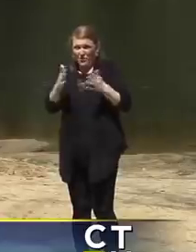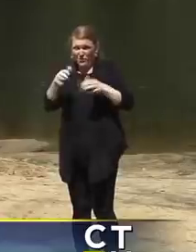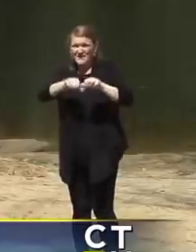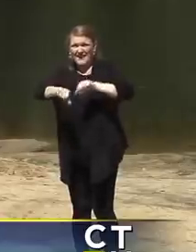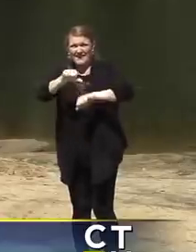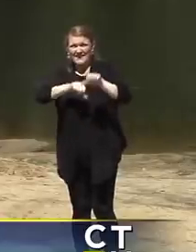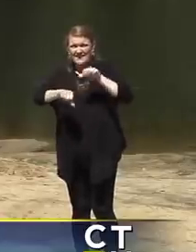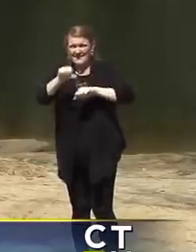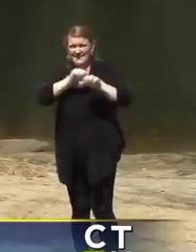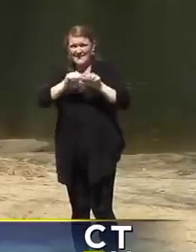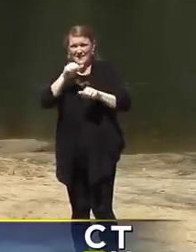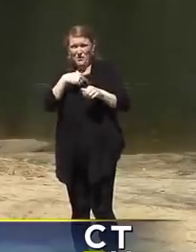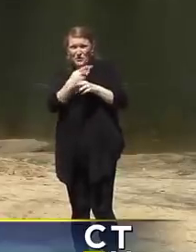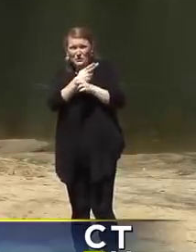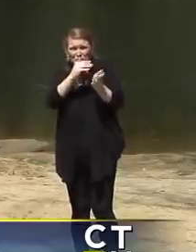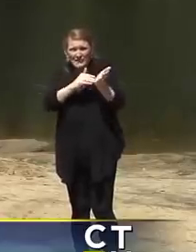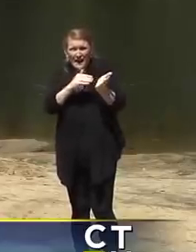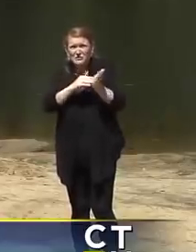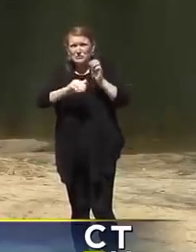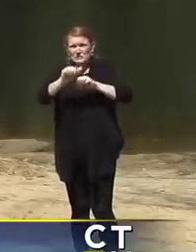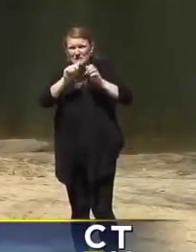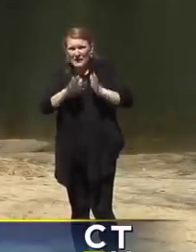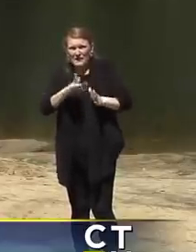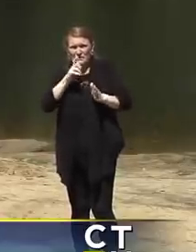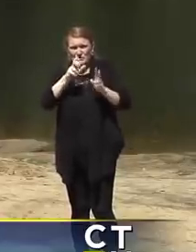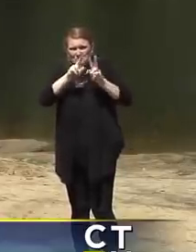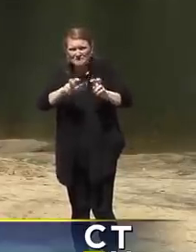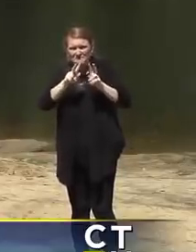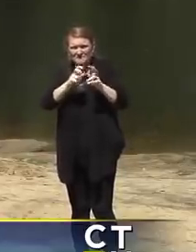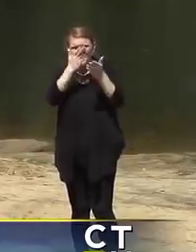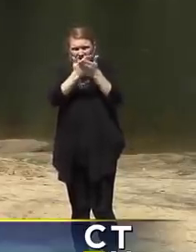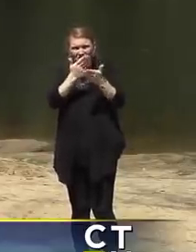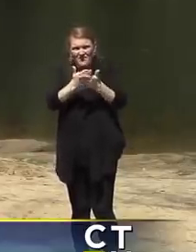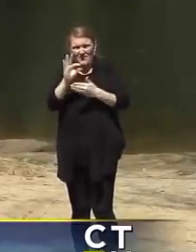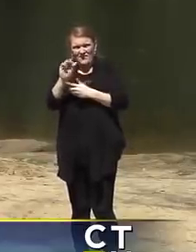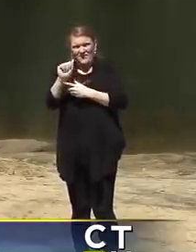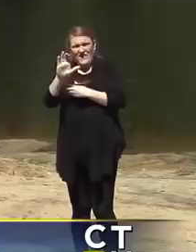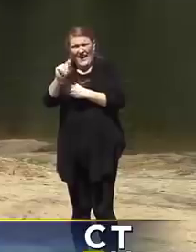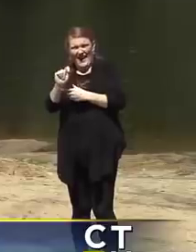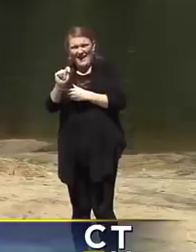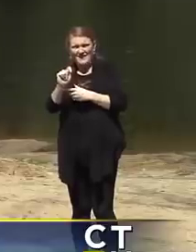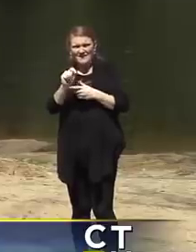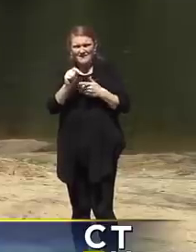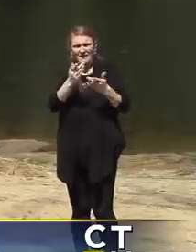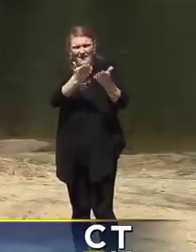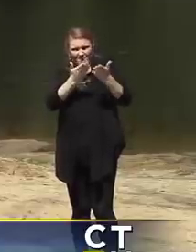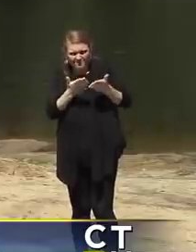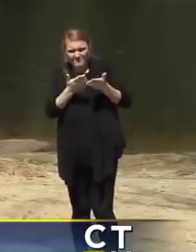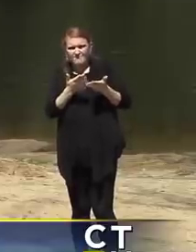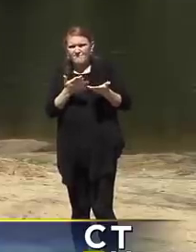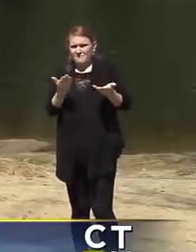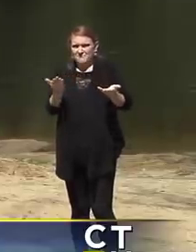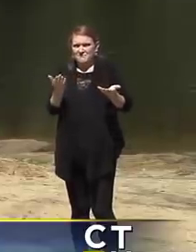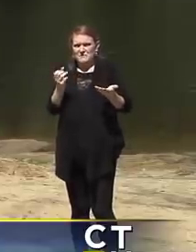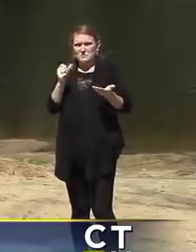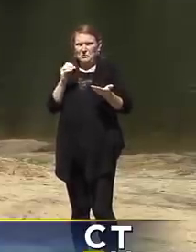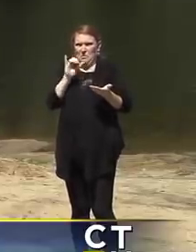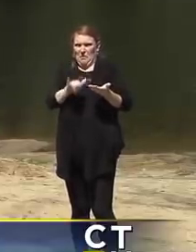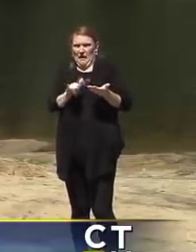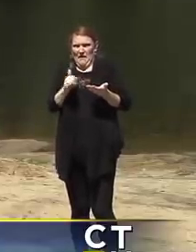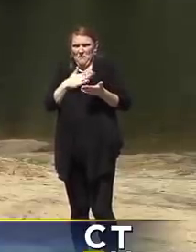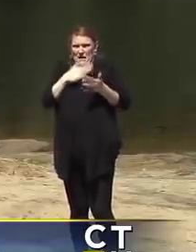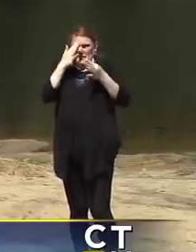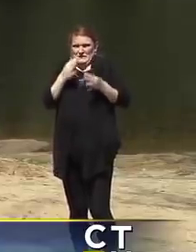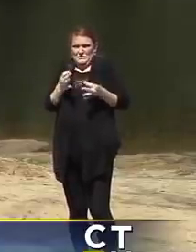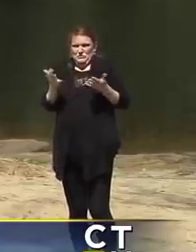And when I say I think outdoor restaurants can open because it's outdoors and it's safe, when I say, by the